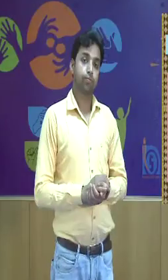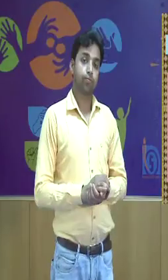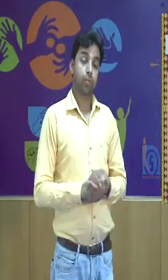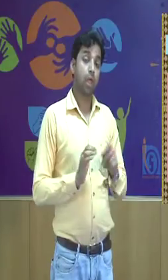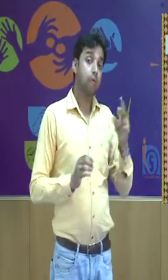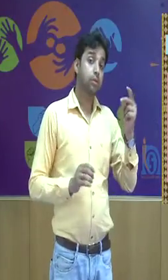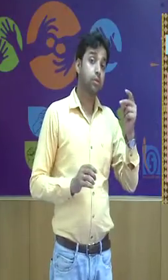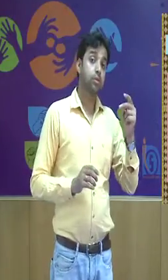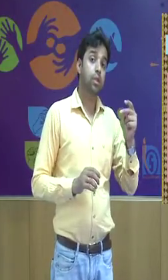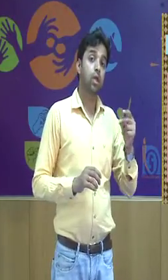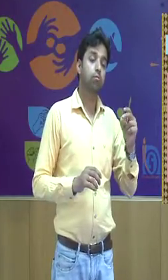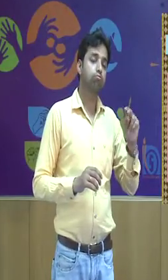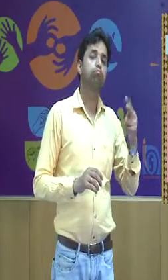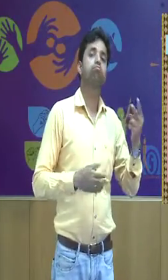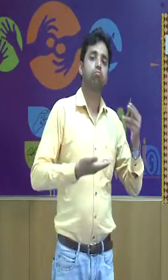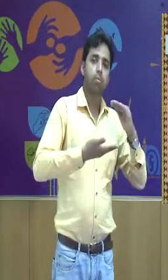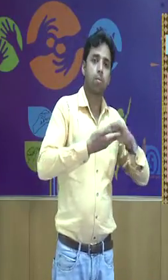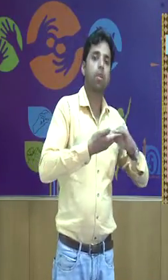The second kind of marriage is